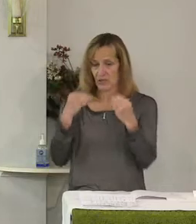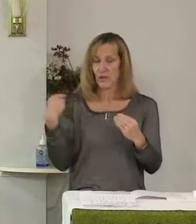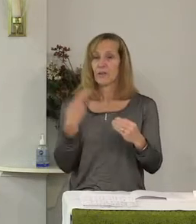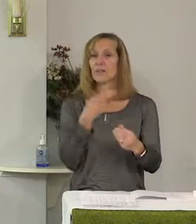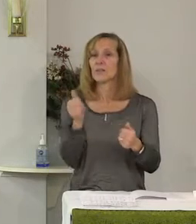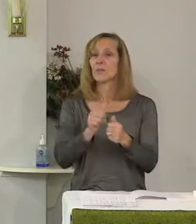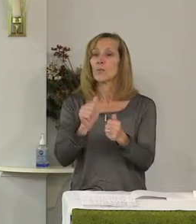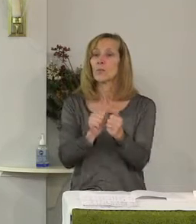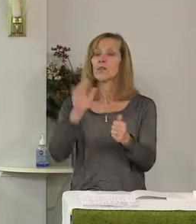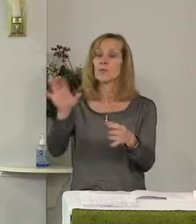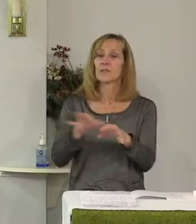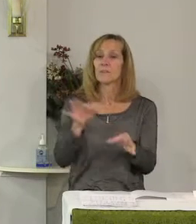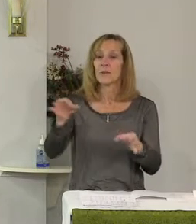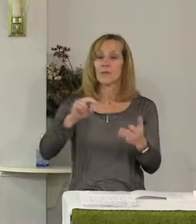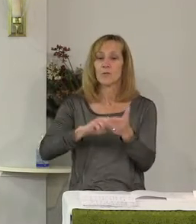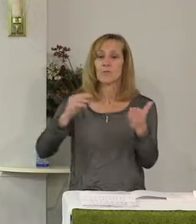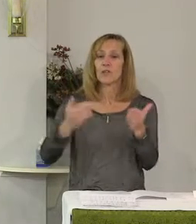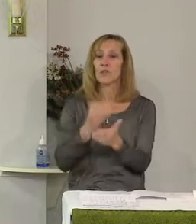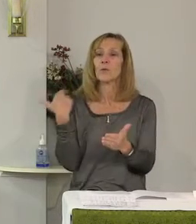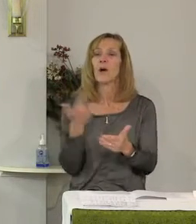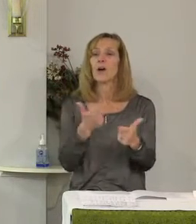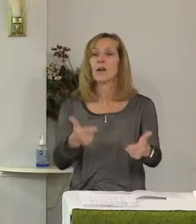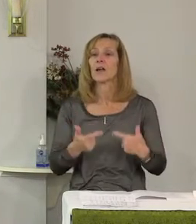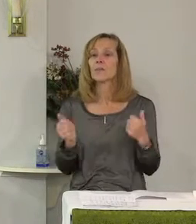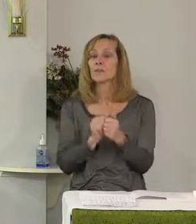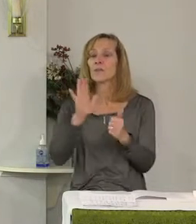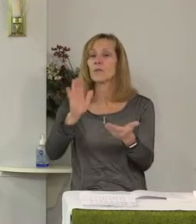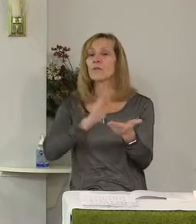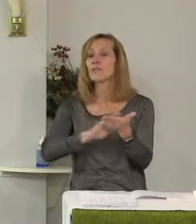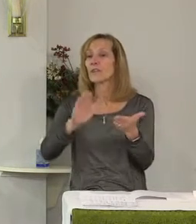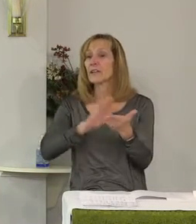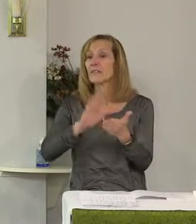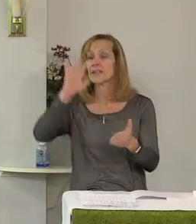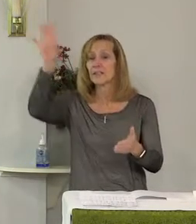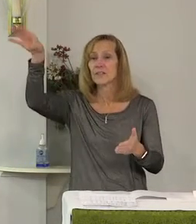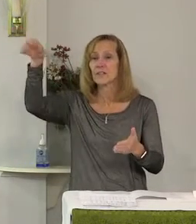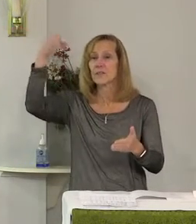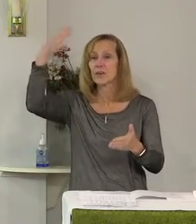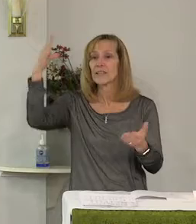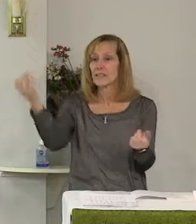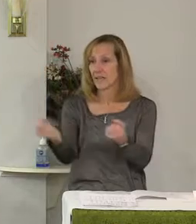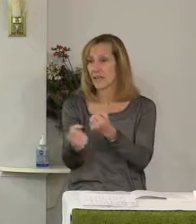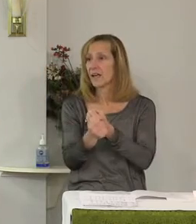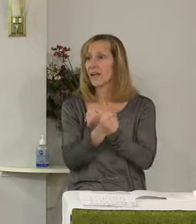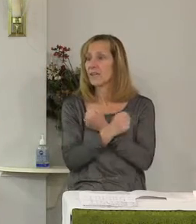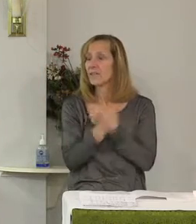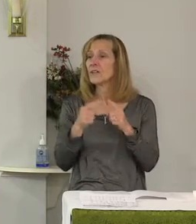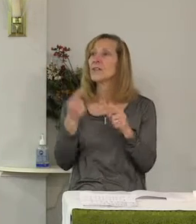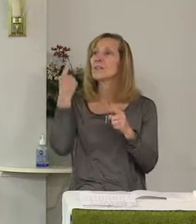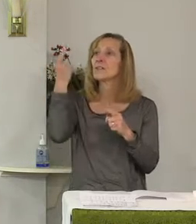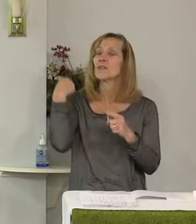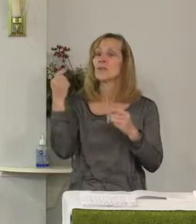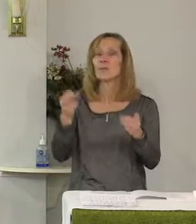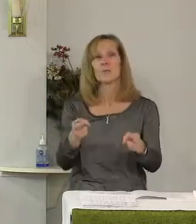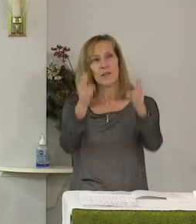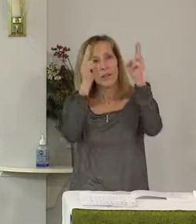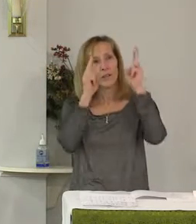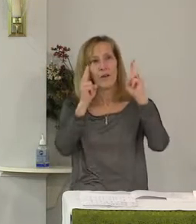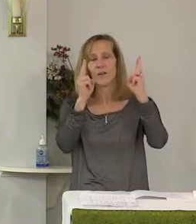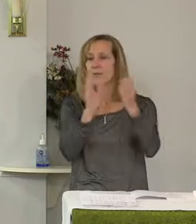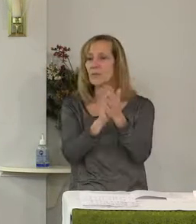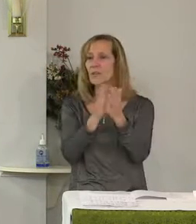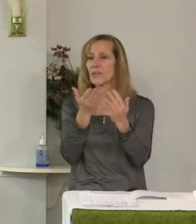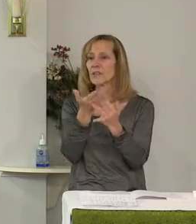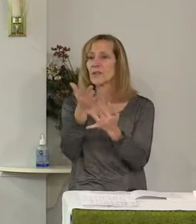your Spirit and renew our lives with your forgiveness, grace, and love. To you be given honor and praise